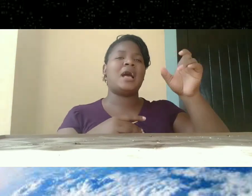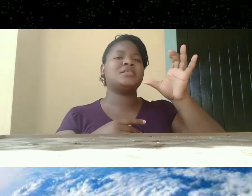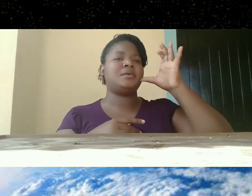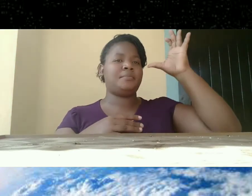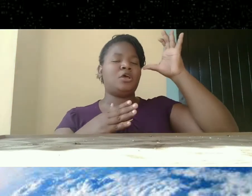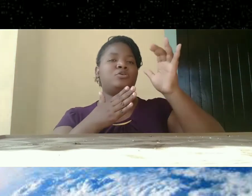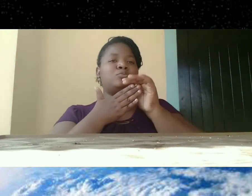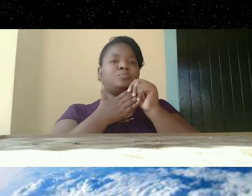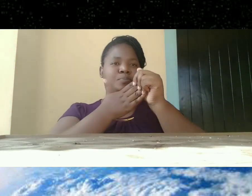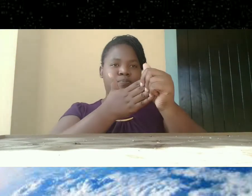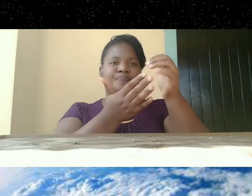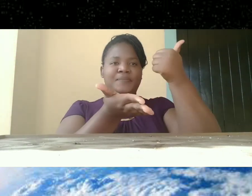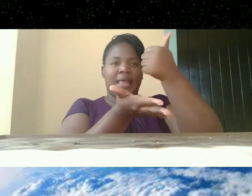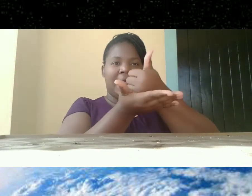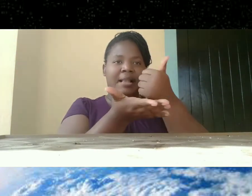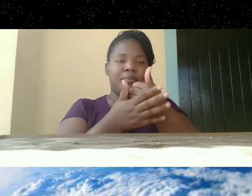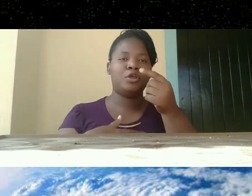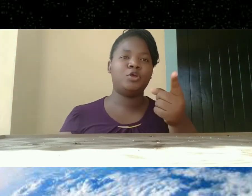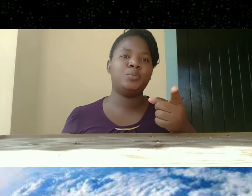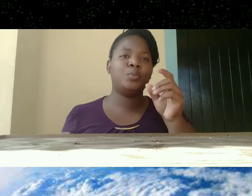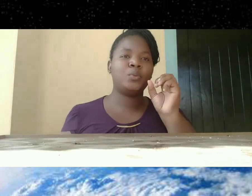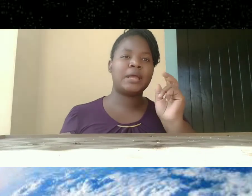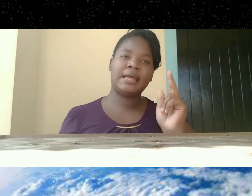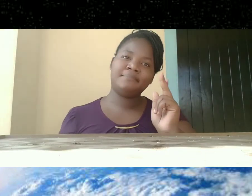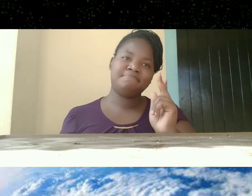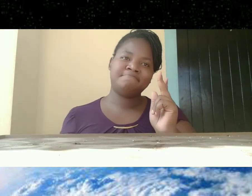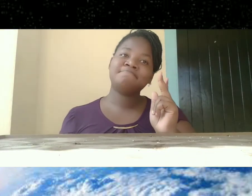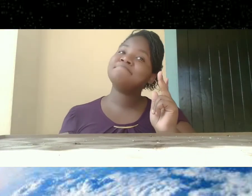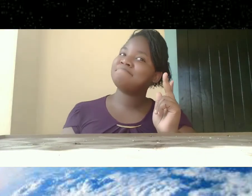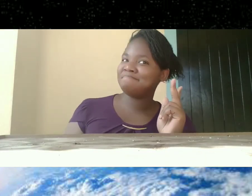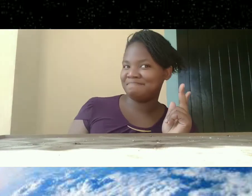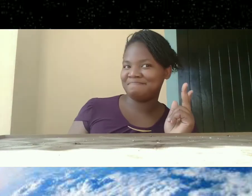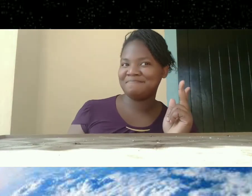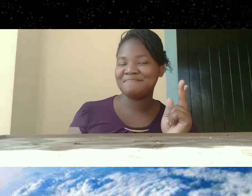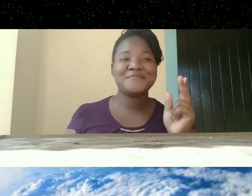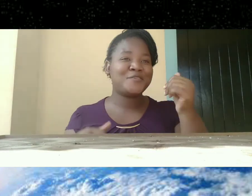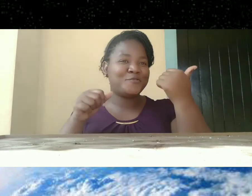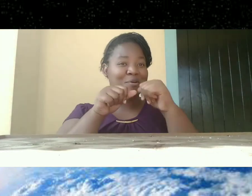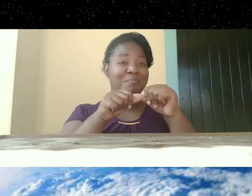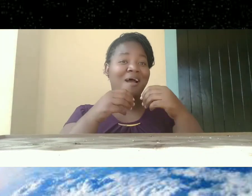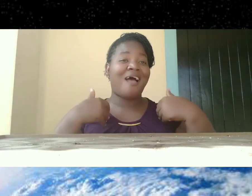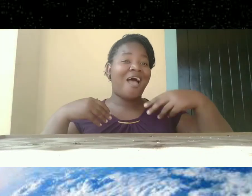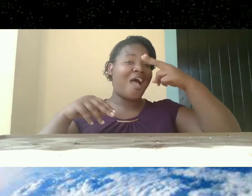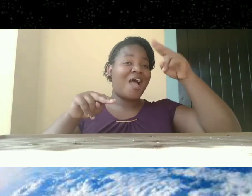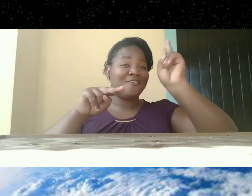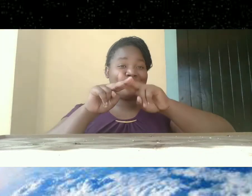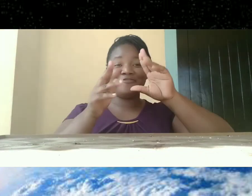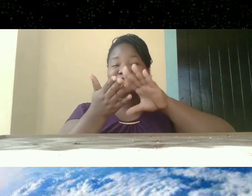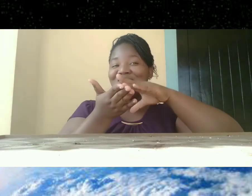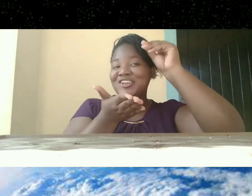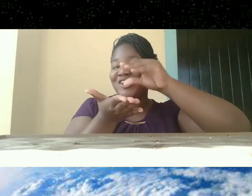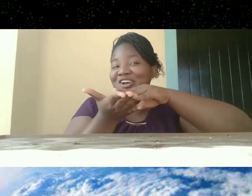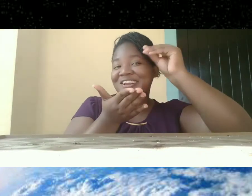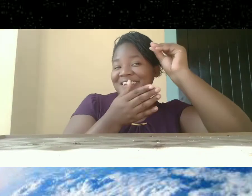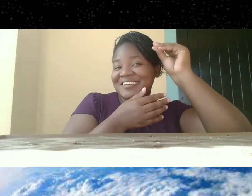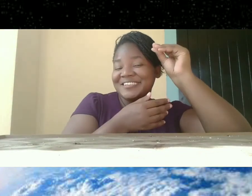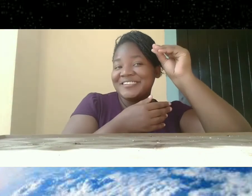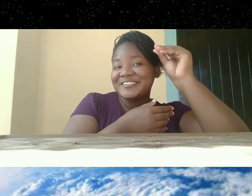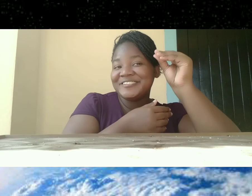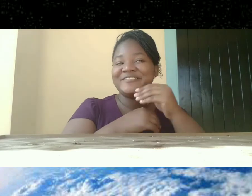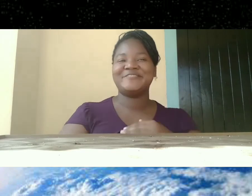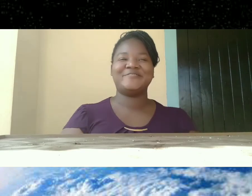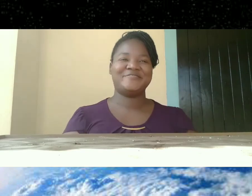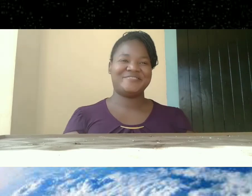Please ask your parents to guide you and help you. Okay? And remember, have fun learning.